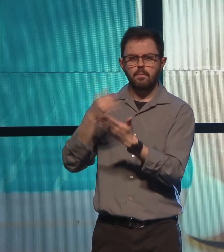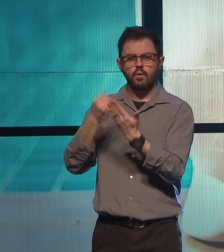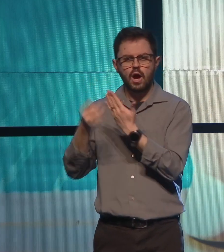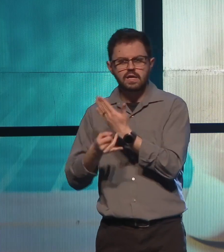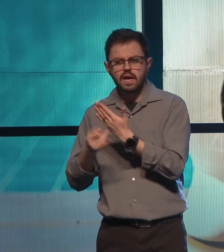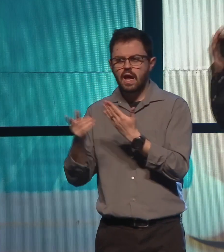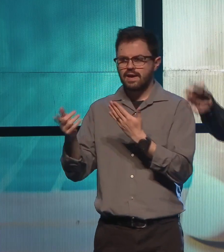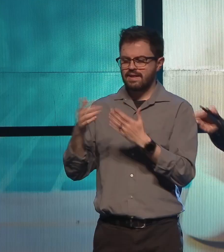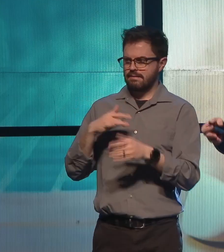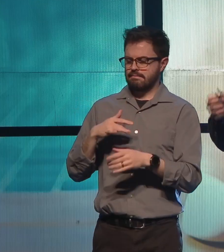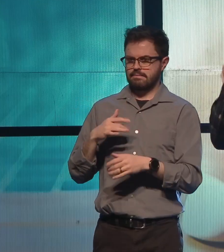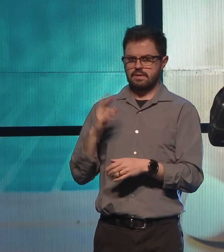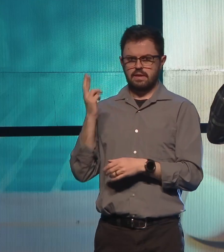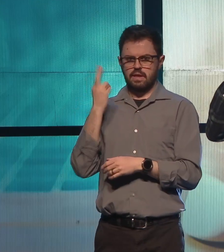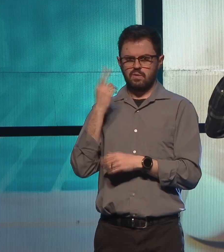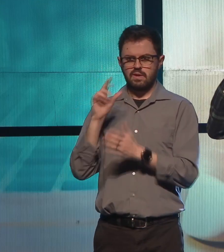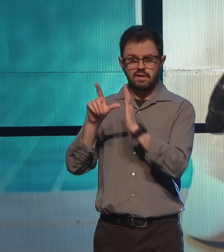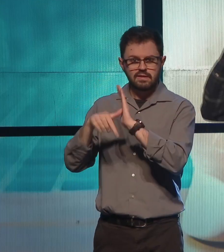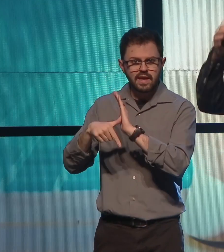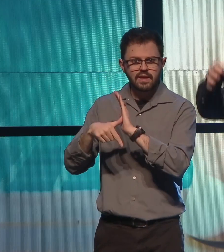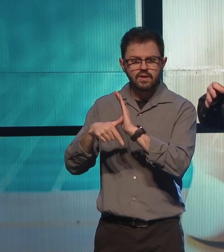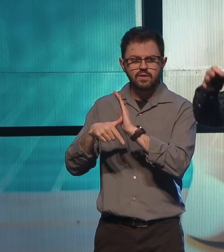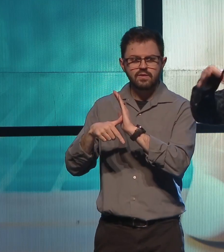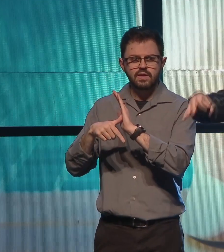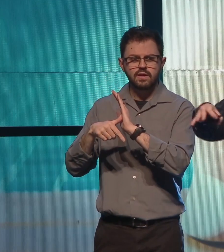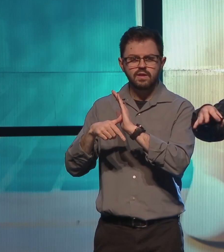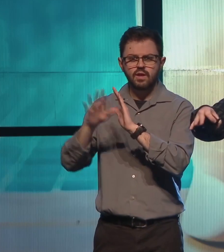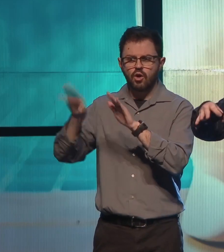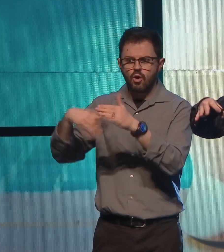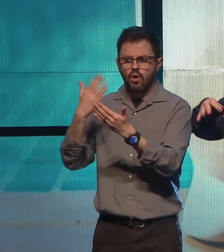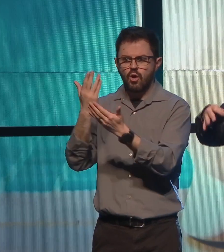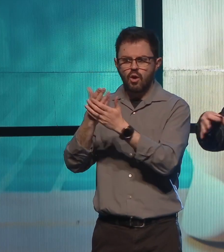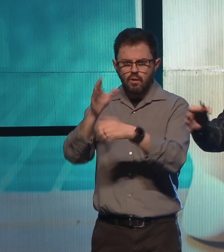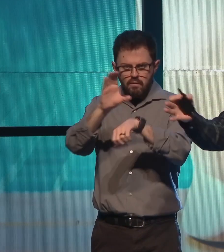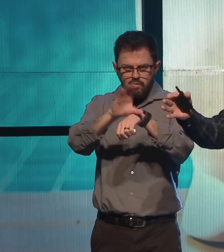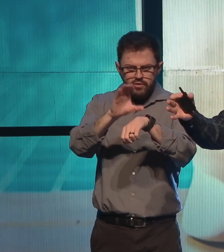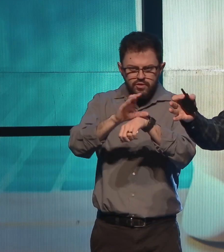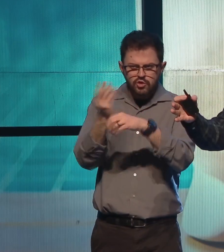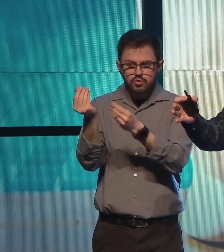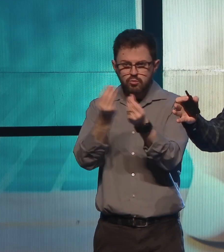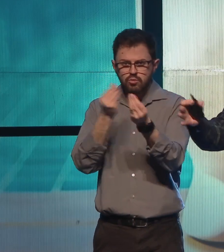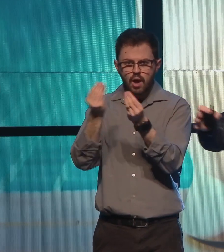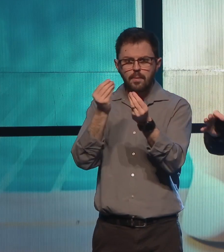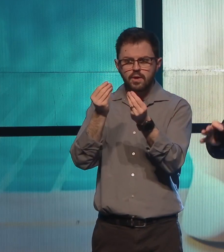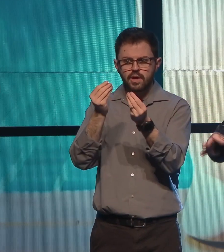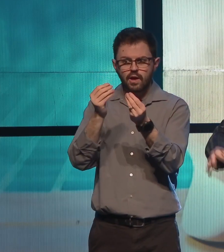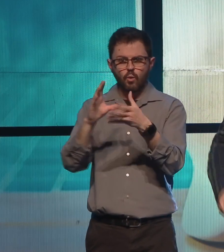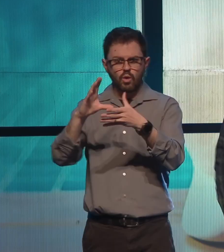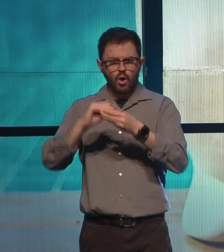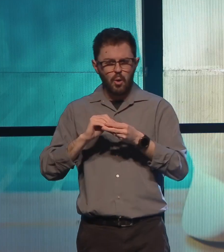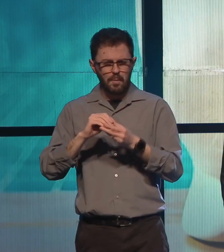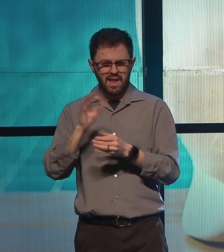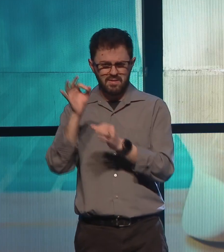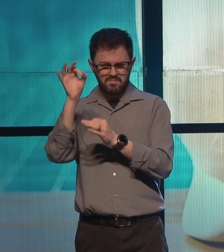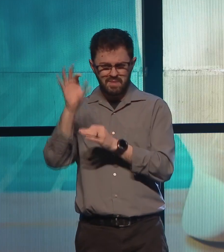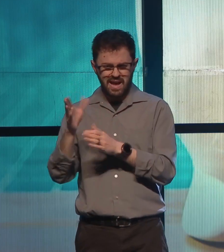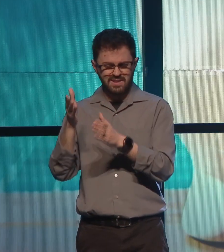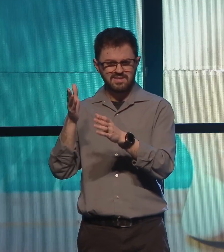that all the church property was like in the pastor's name, which I thought was a pretty good idea. I'm just kidding.